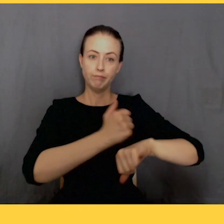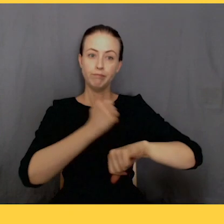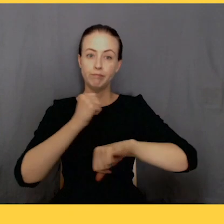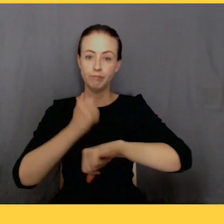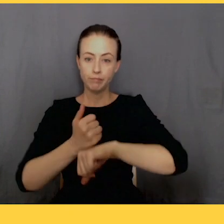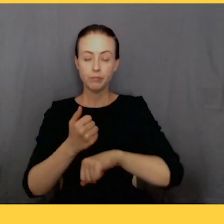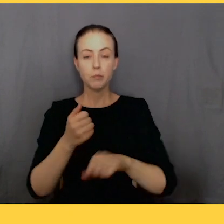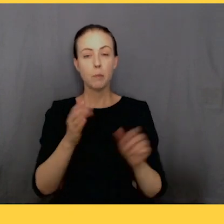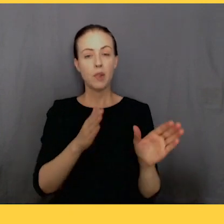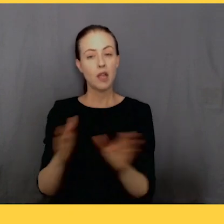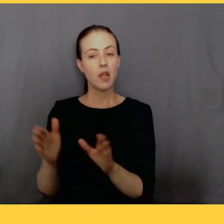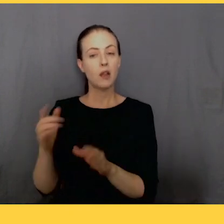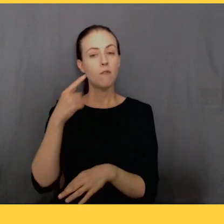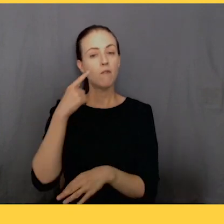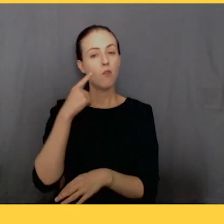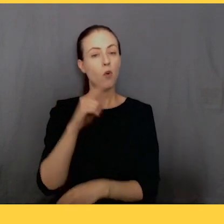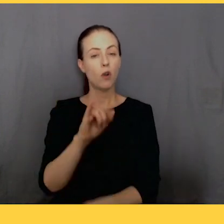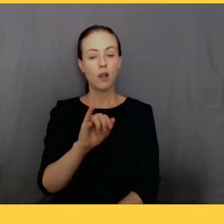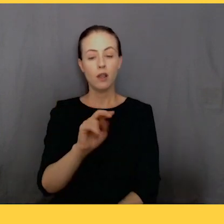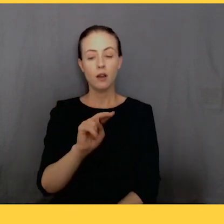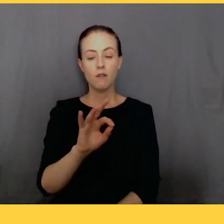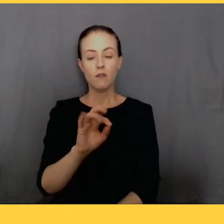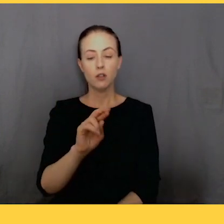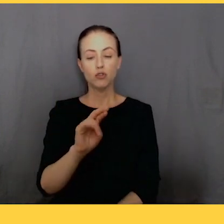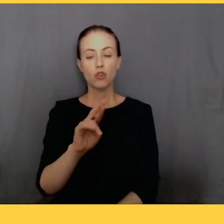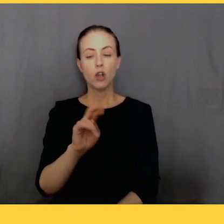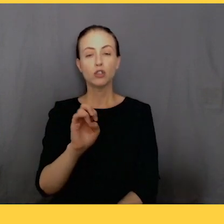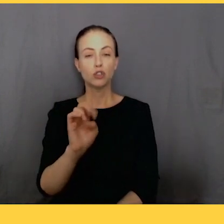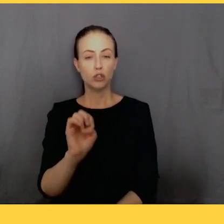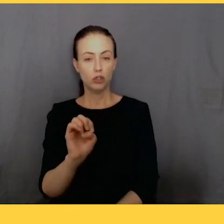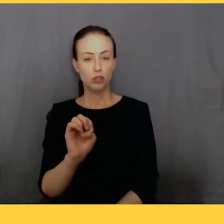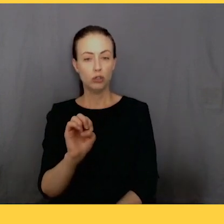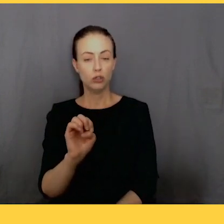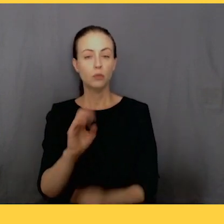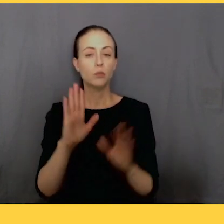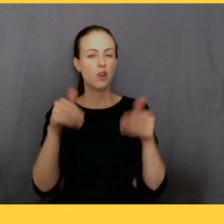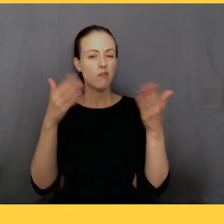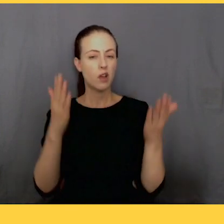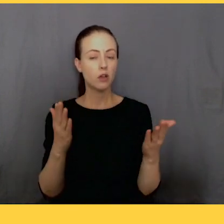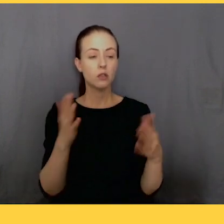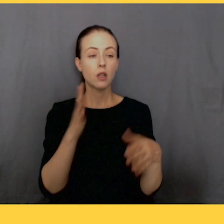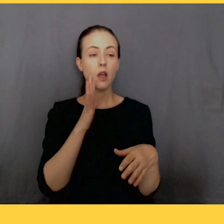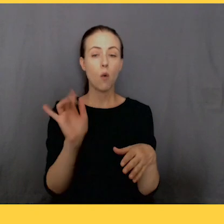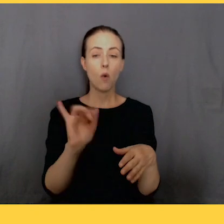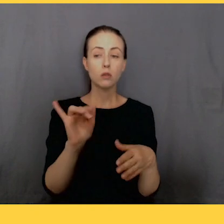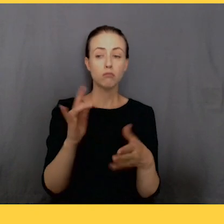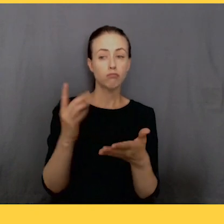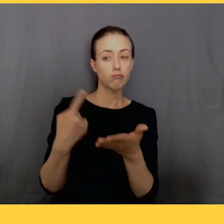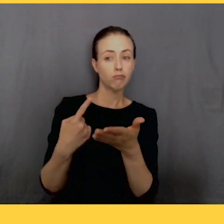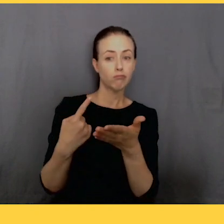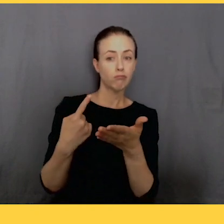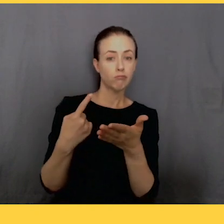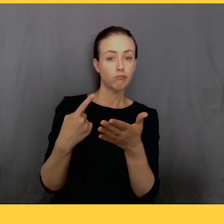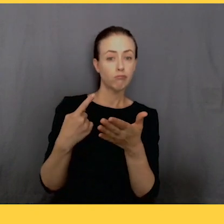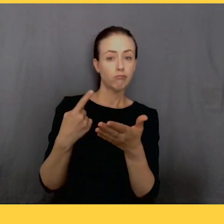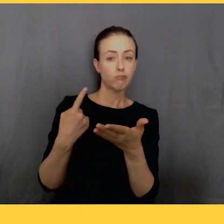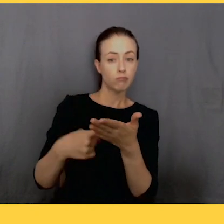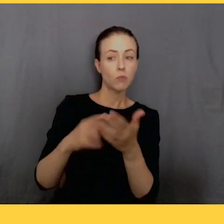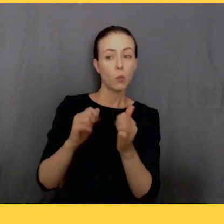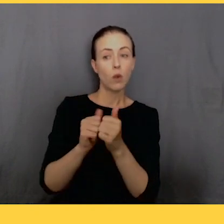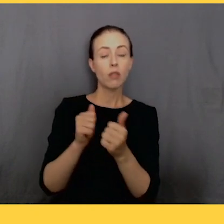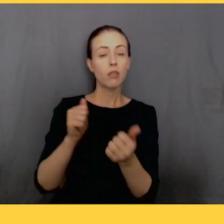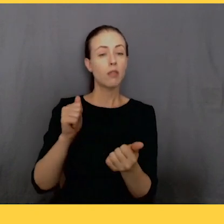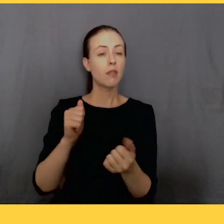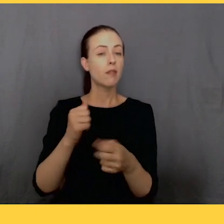providers. We're prioritizing identification of healthcare facilities and other critical infrastructure providers that